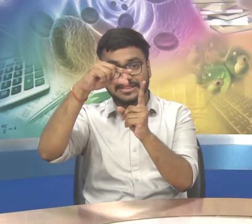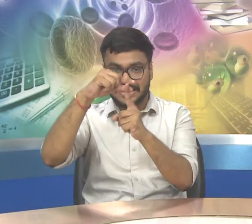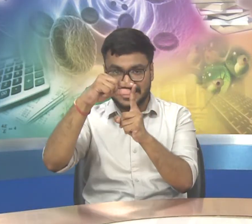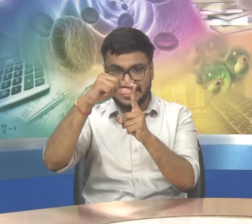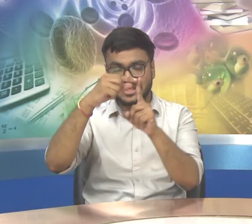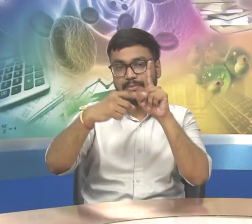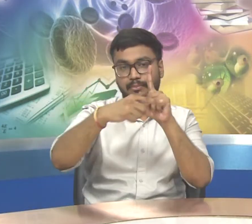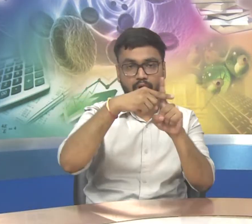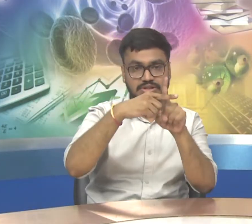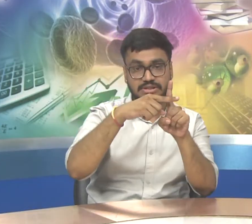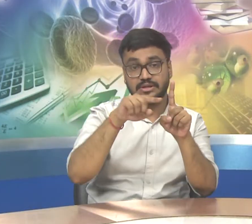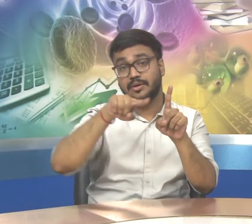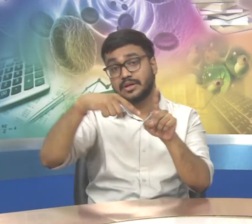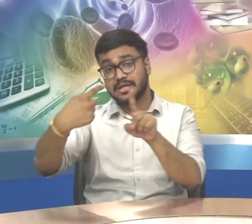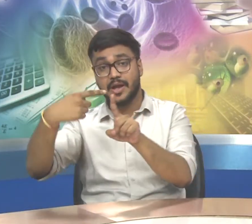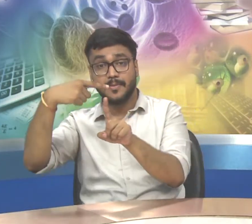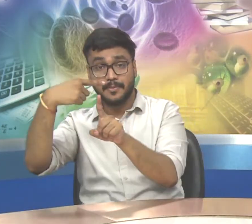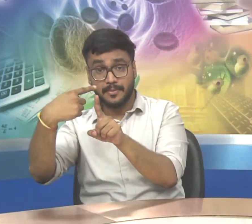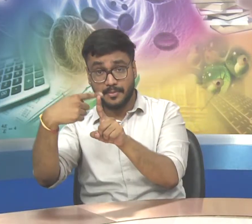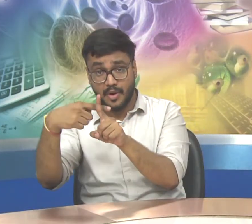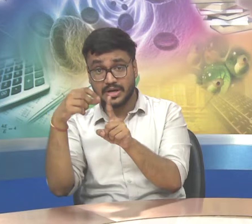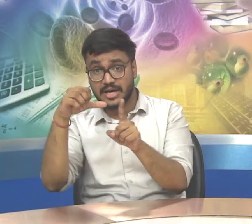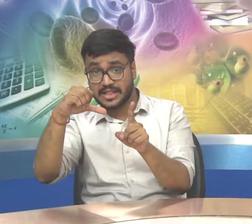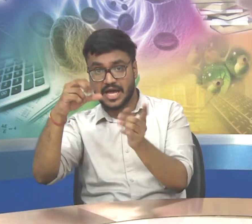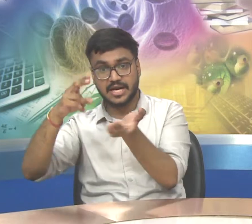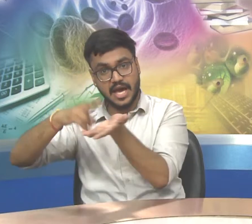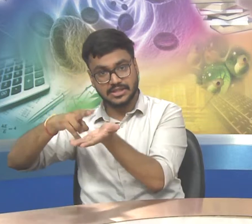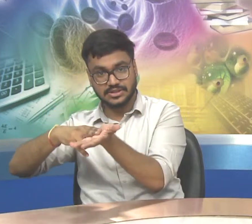has 8 protons and 10 neutrons.